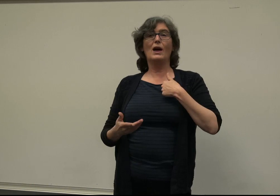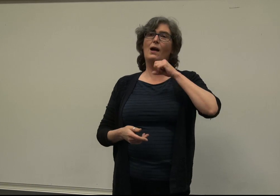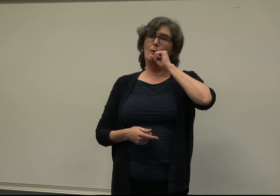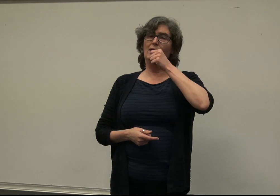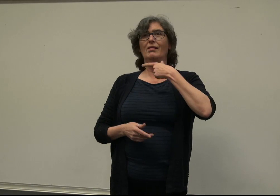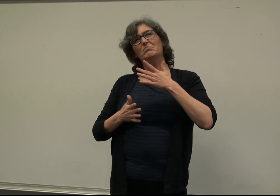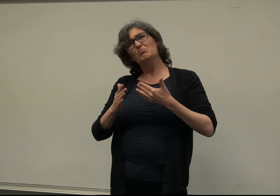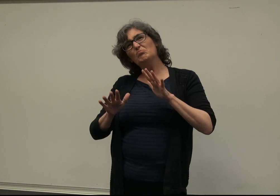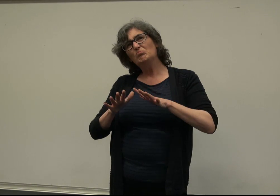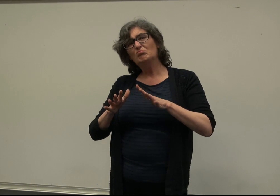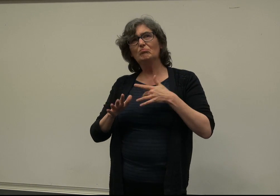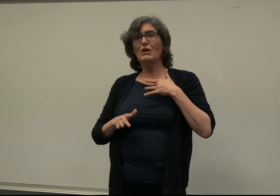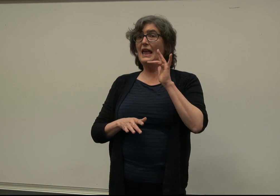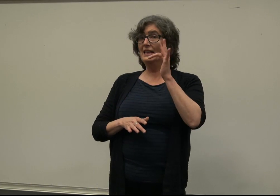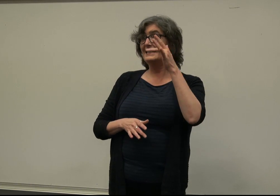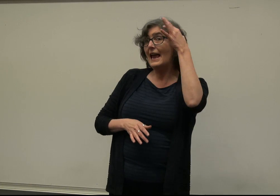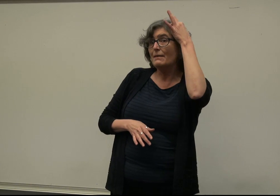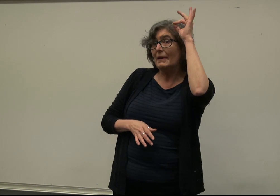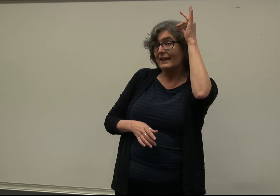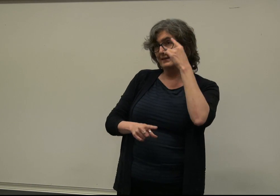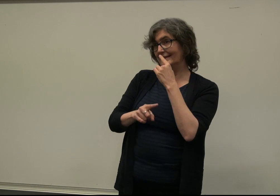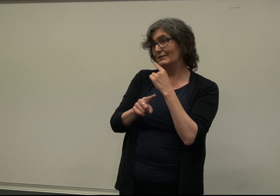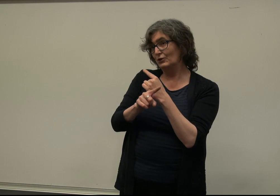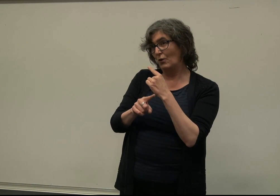10-minute tour of research,